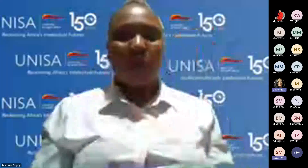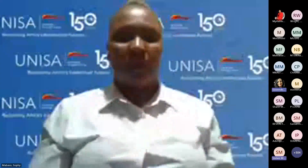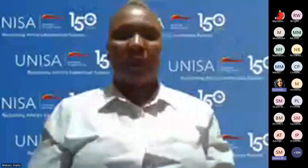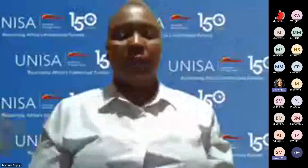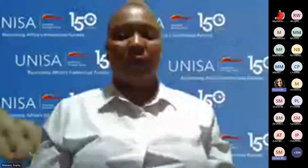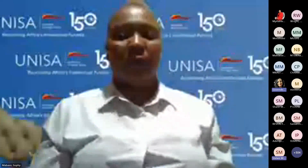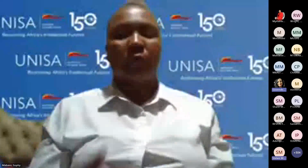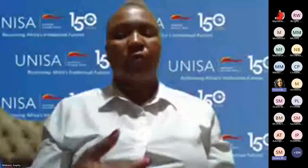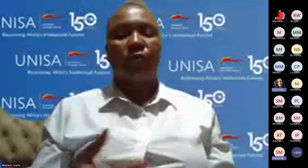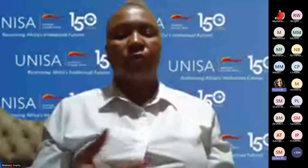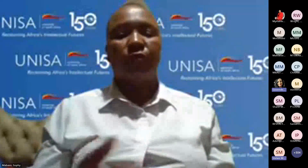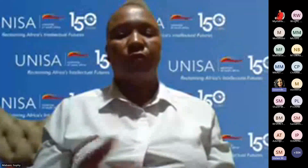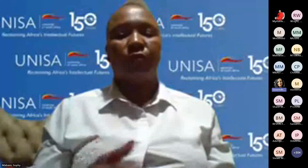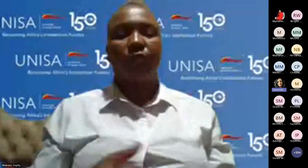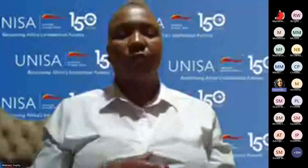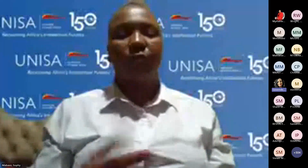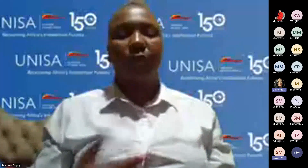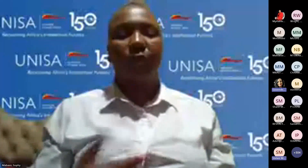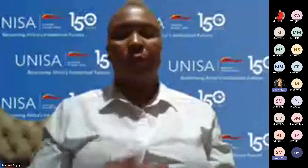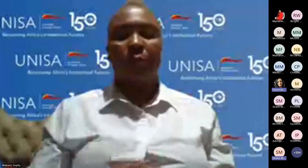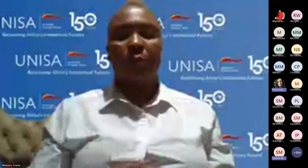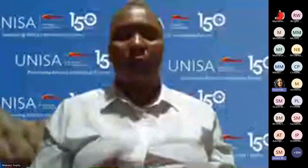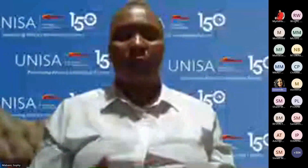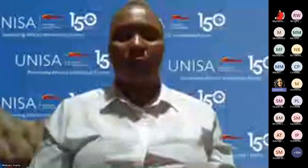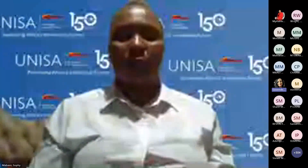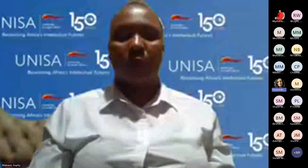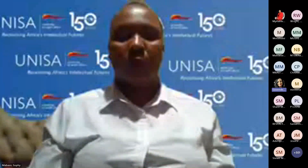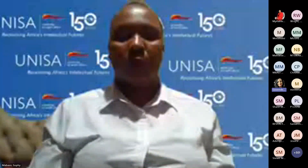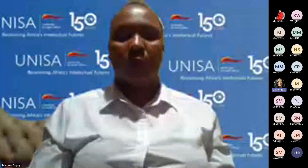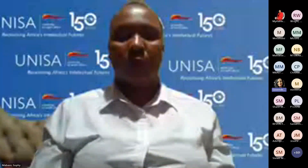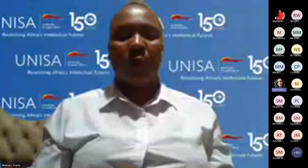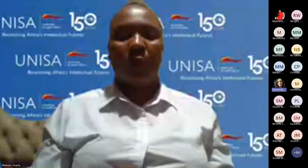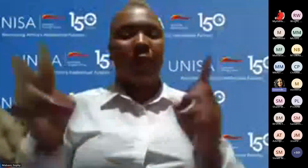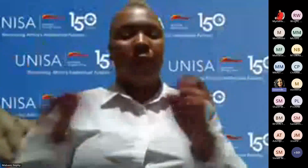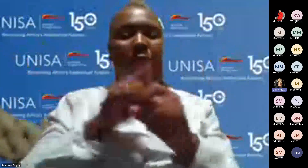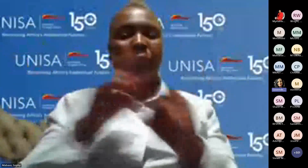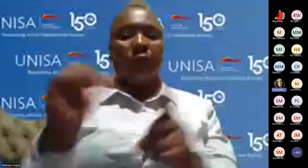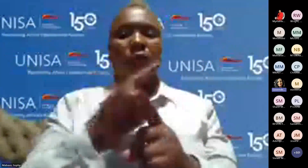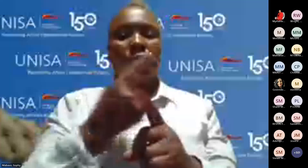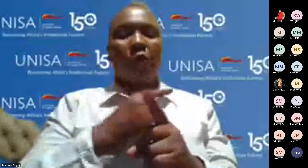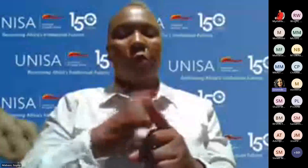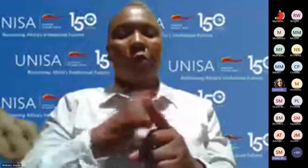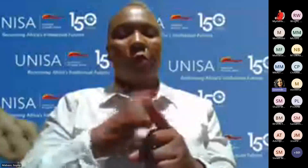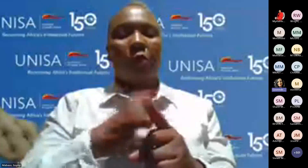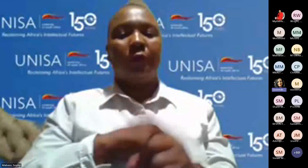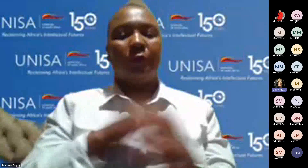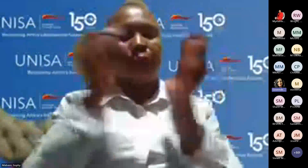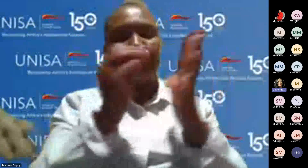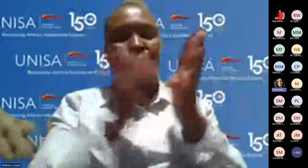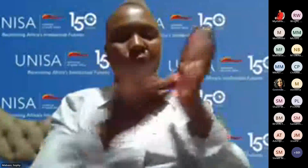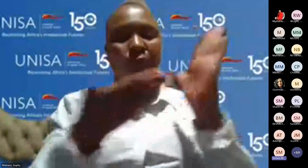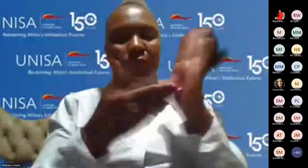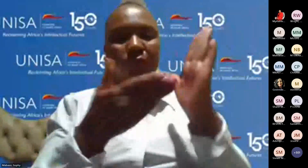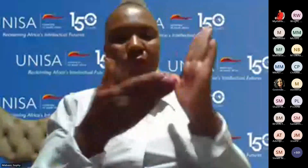If you look at can see the chat. Yes. Can you see all the messages there, all the postings there, all the